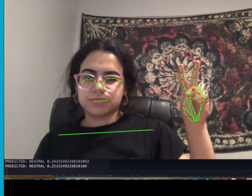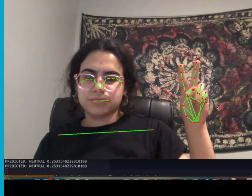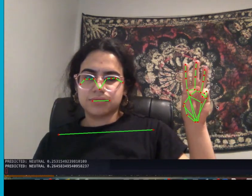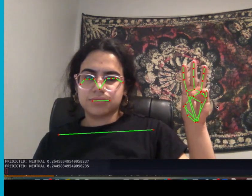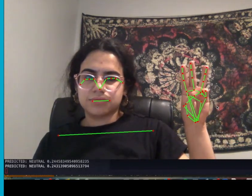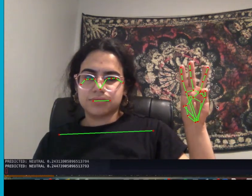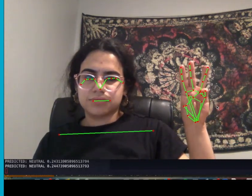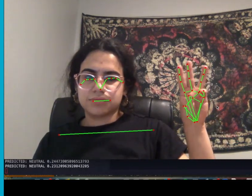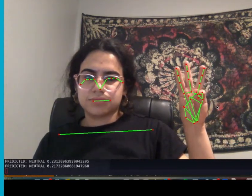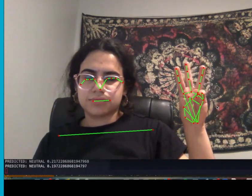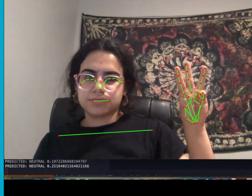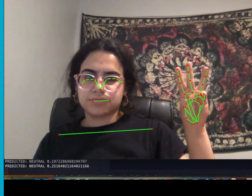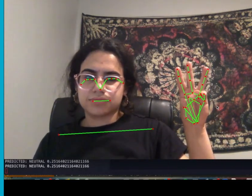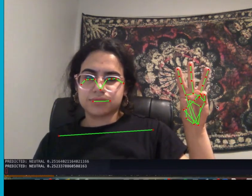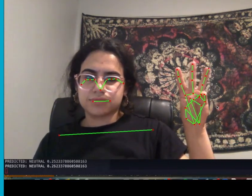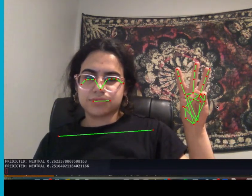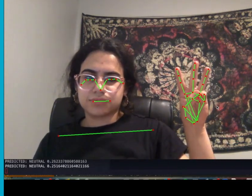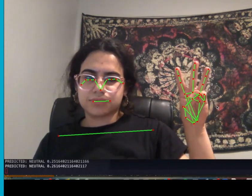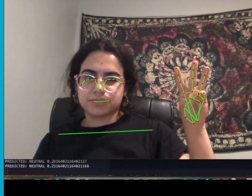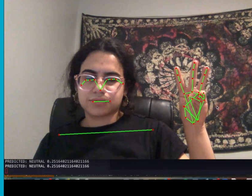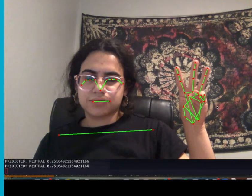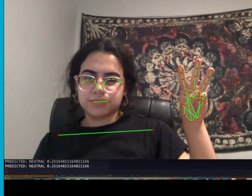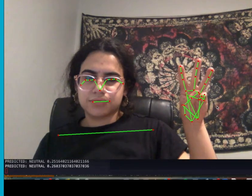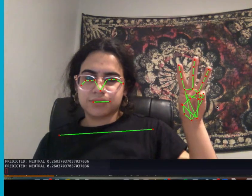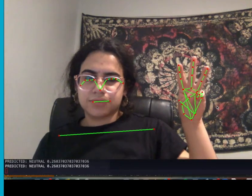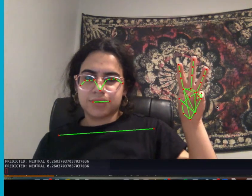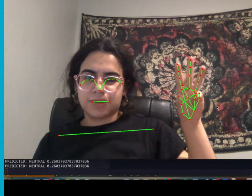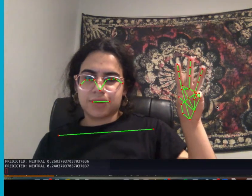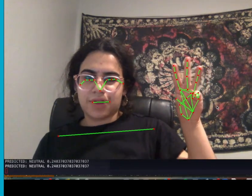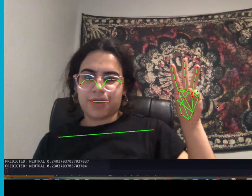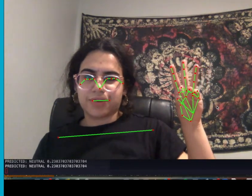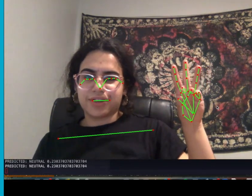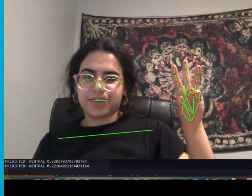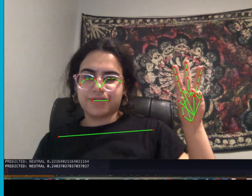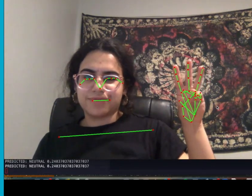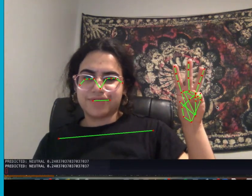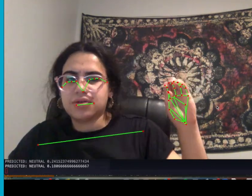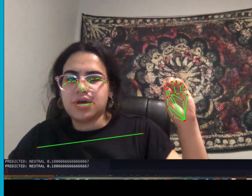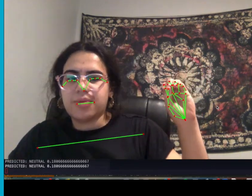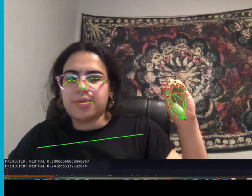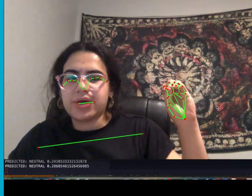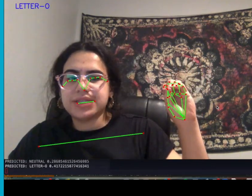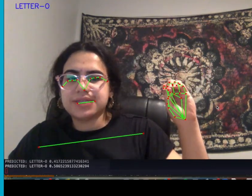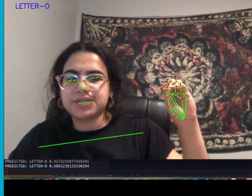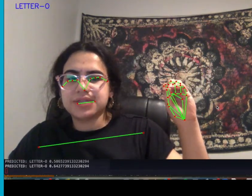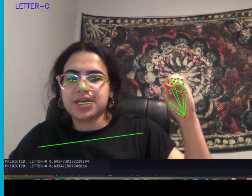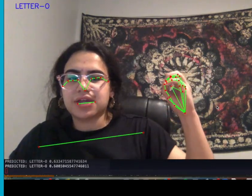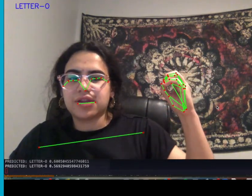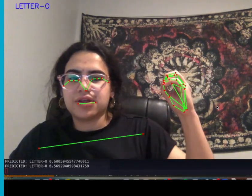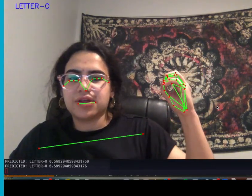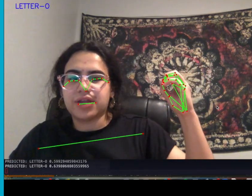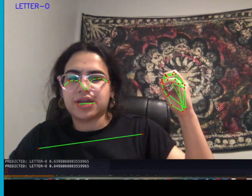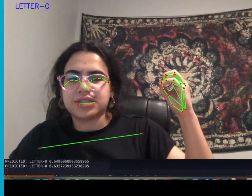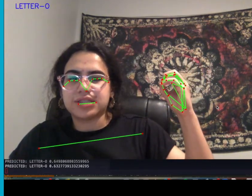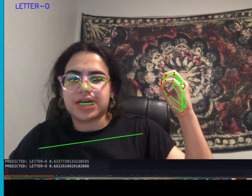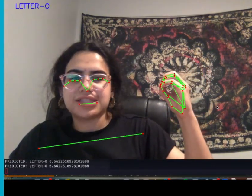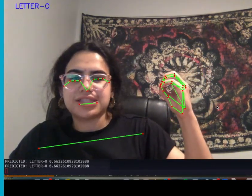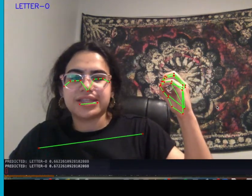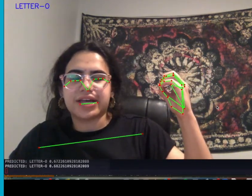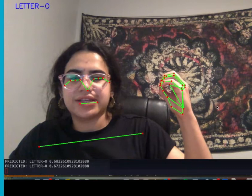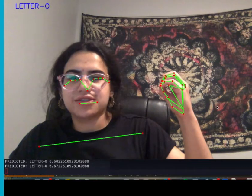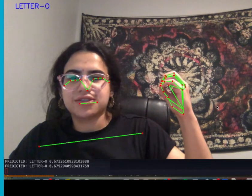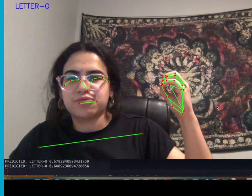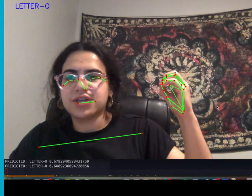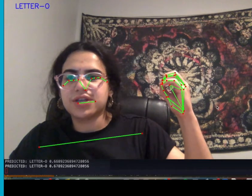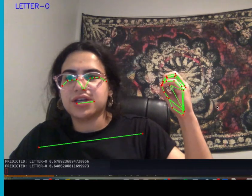Do you think it's doing a good job of understanding you? Not really. But it seems like the dots and